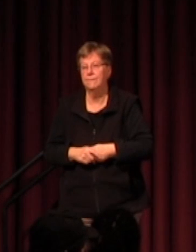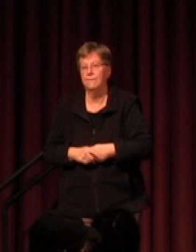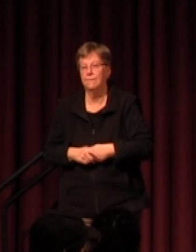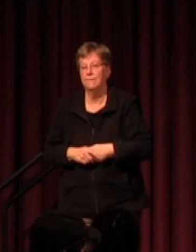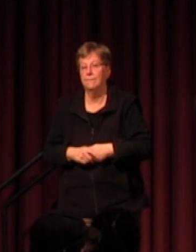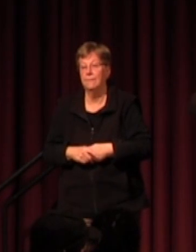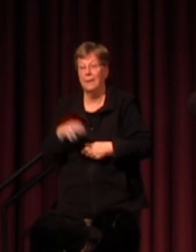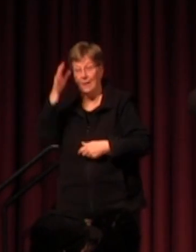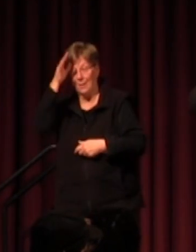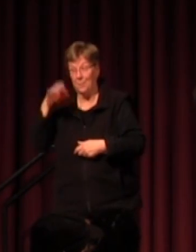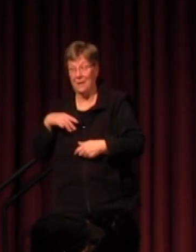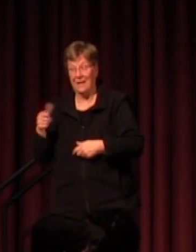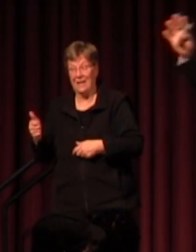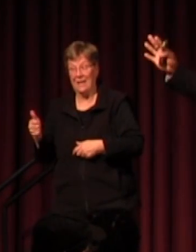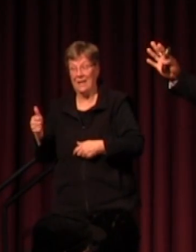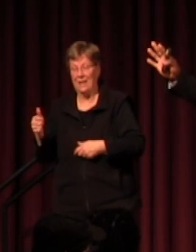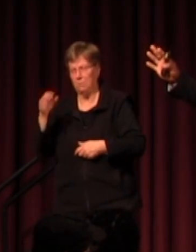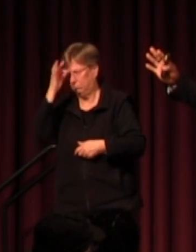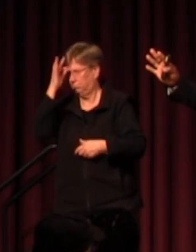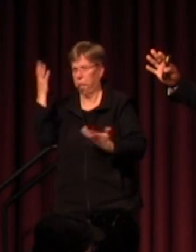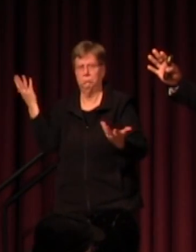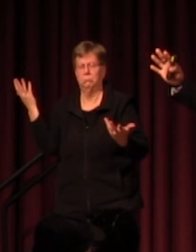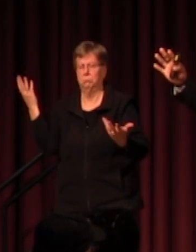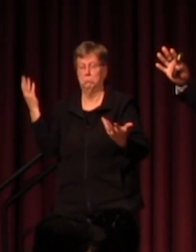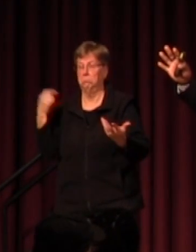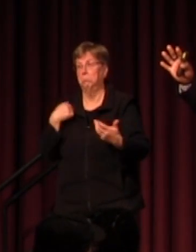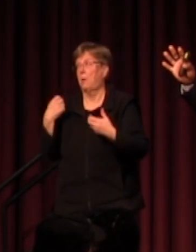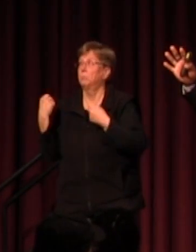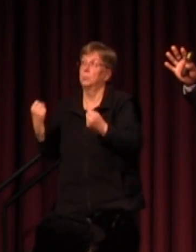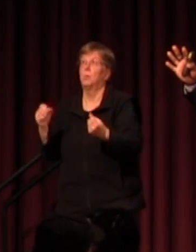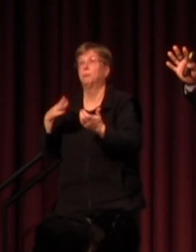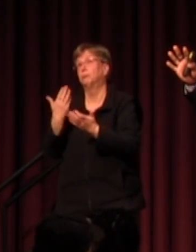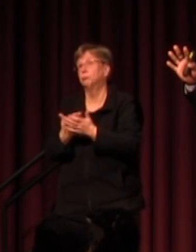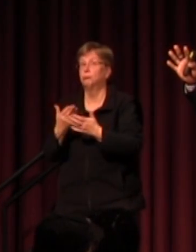that most men are completely oblivious to.